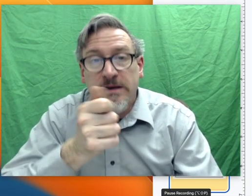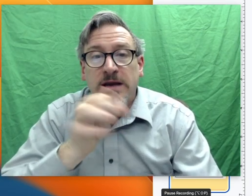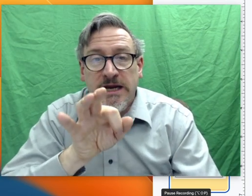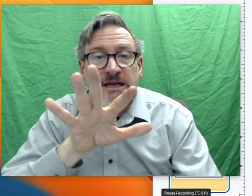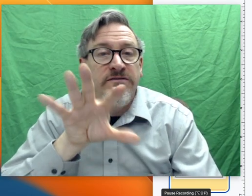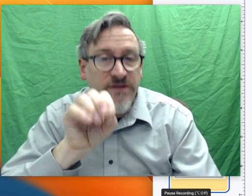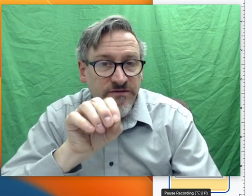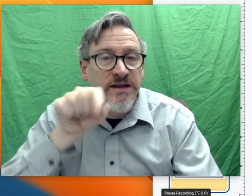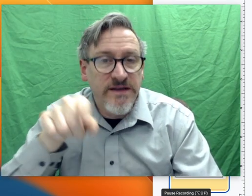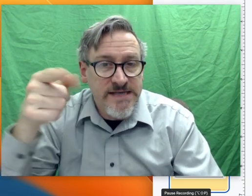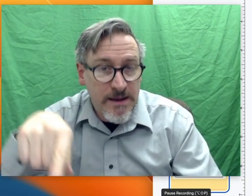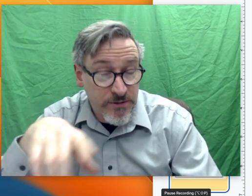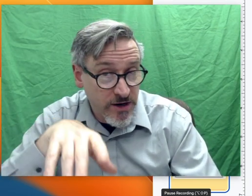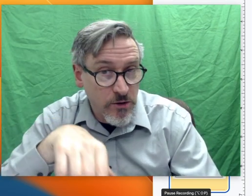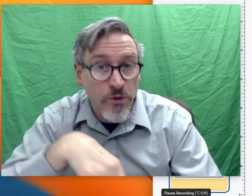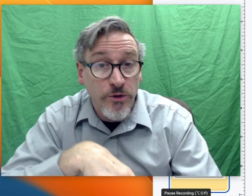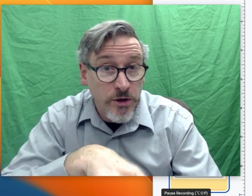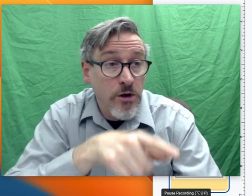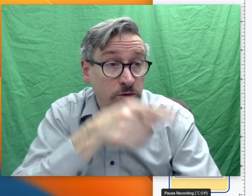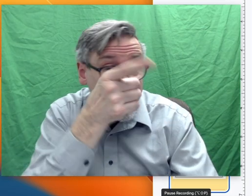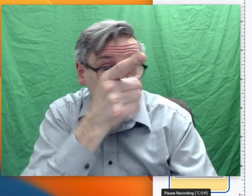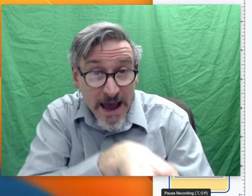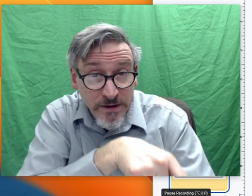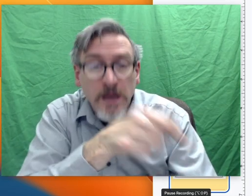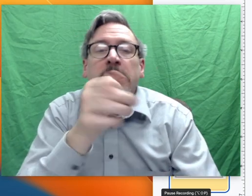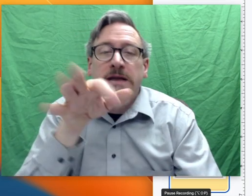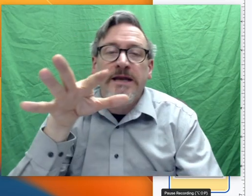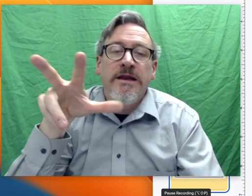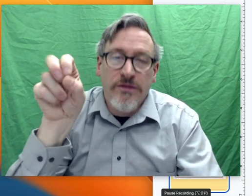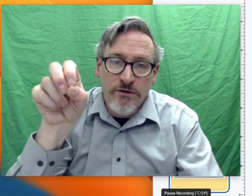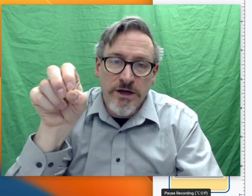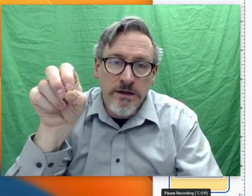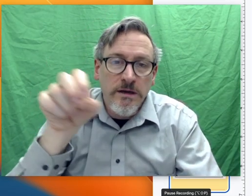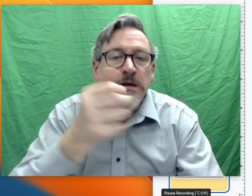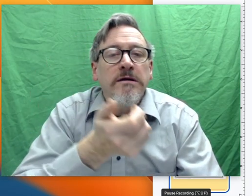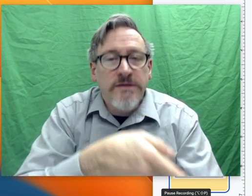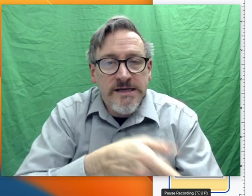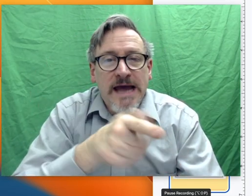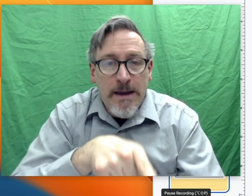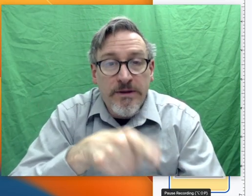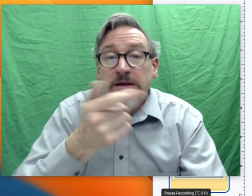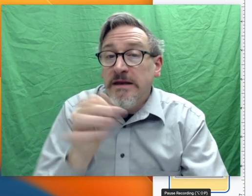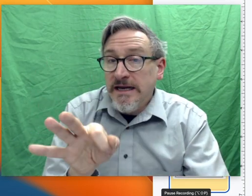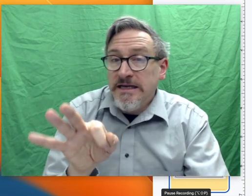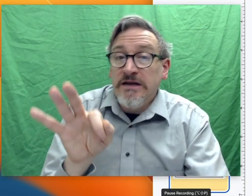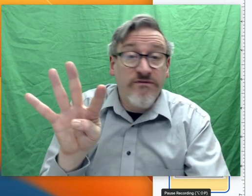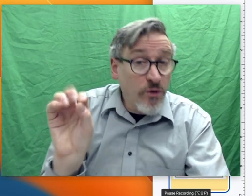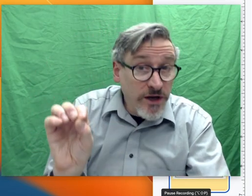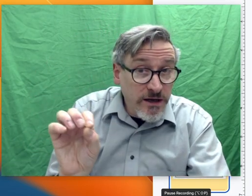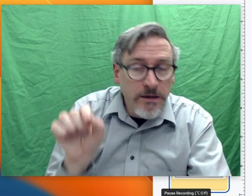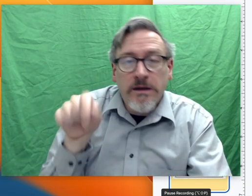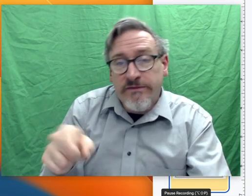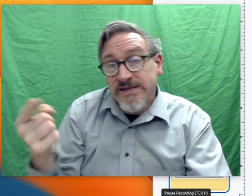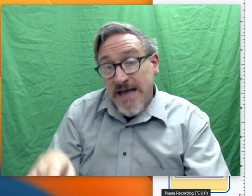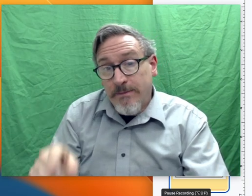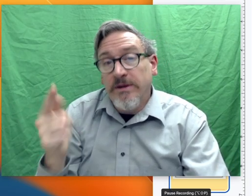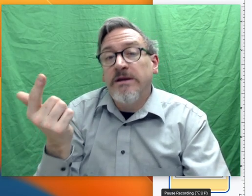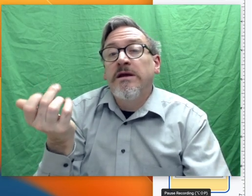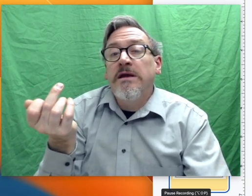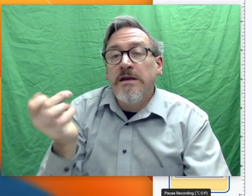happened. 1950, this happened, right? Or you can go, this happened, 1930, this happened, 1940,